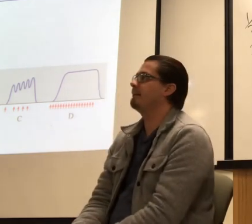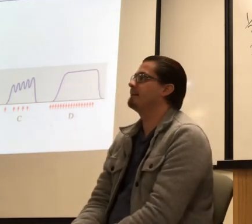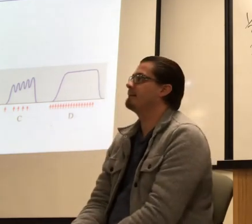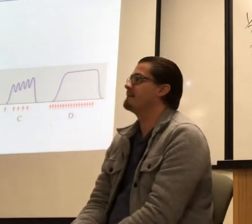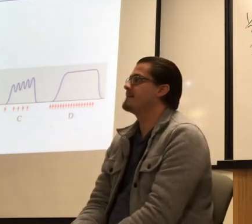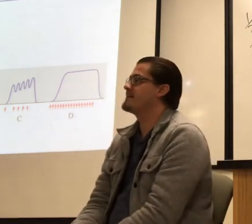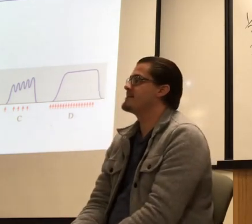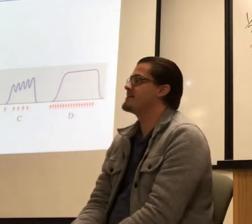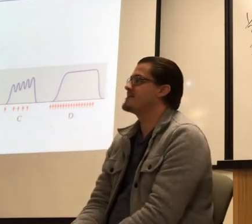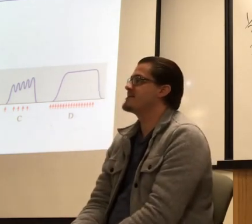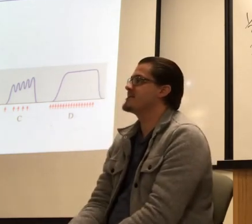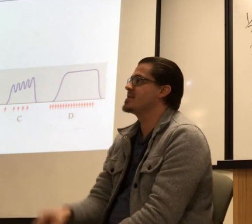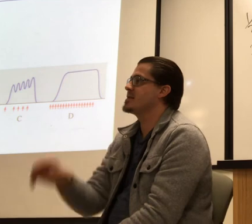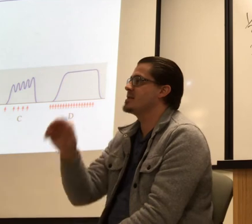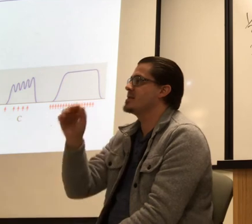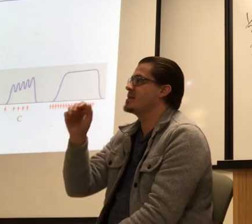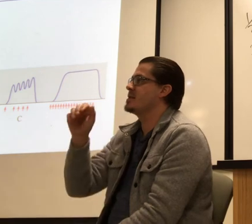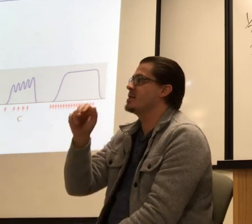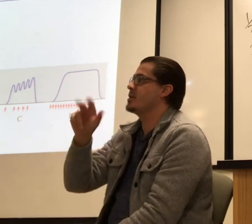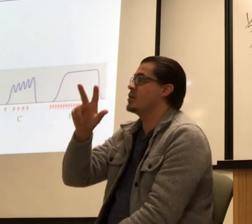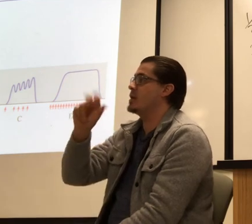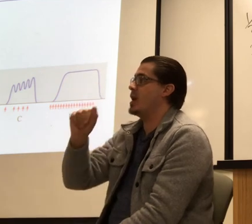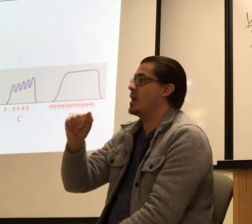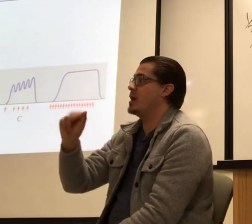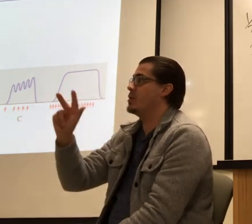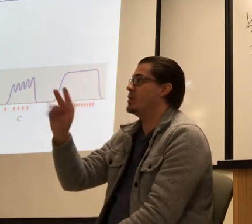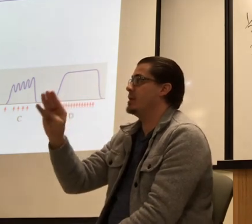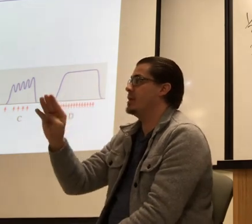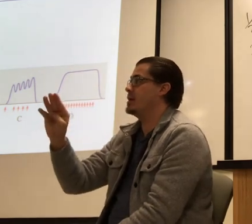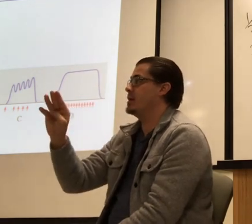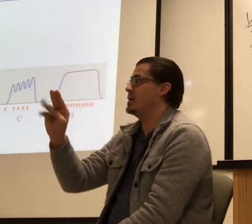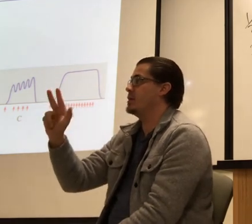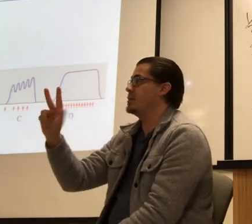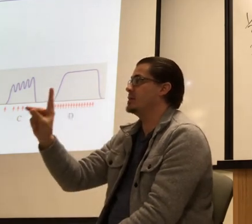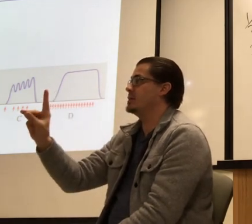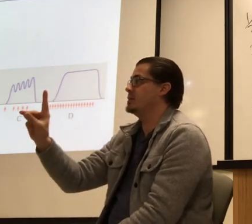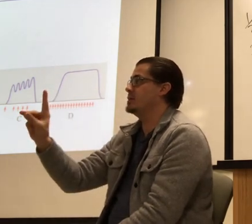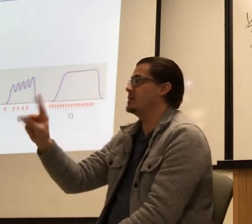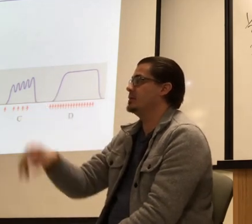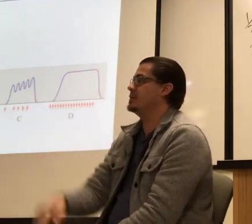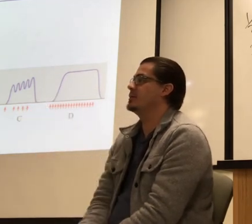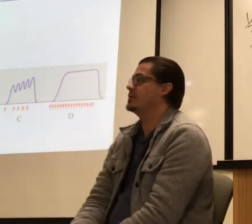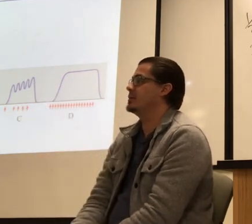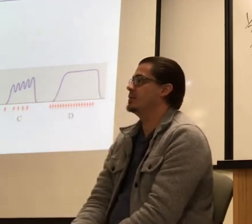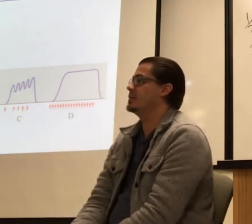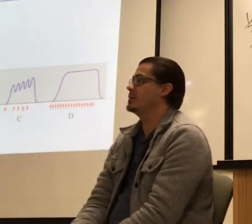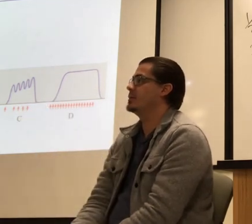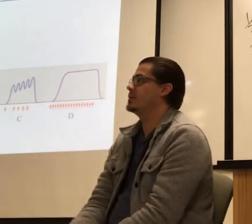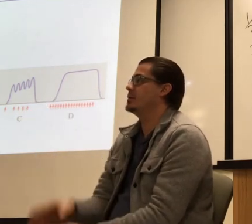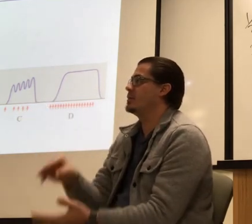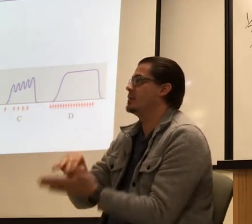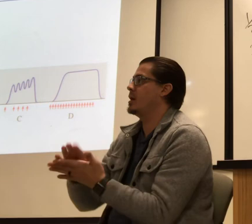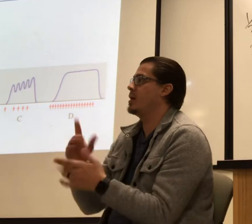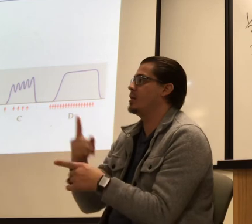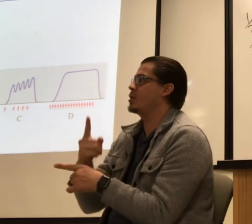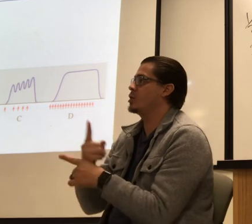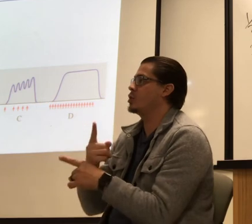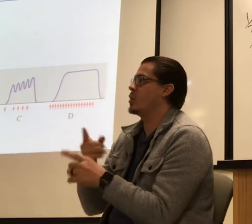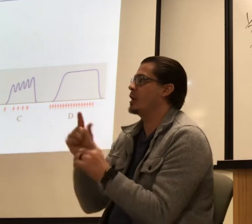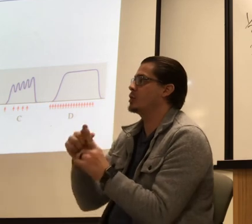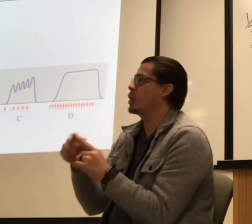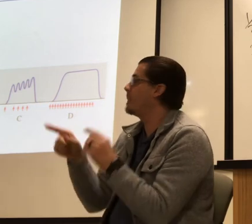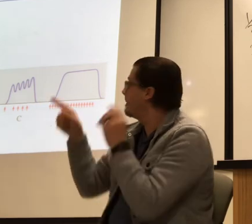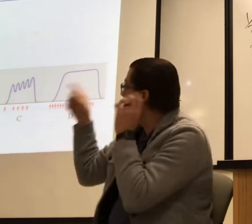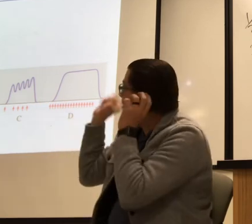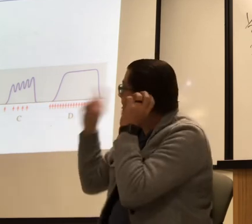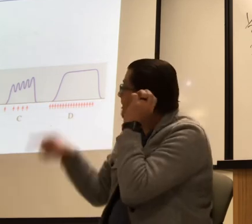So go A, B, C, D, 3A, B, C, D, and put the correct term with the correct waveform there